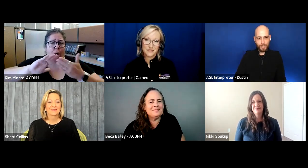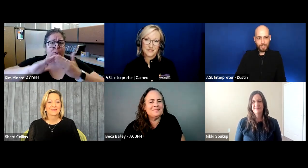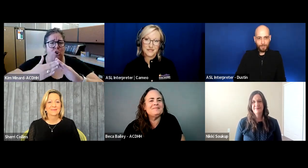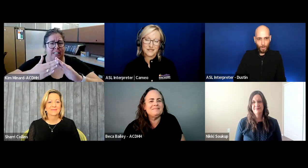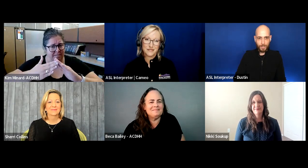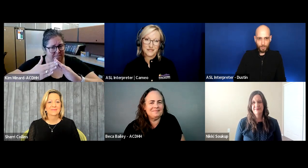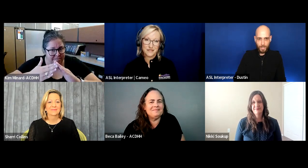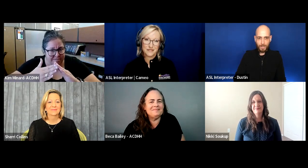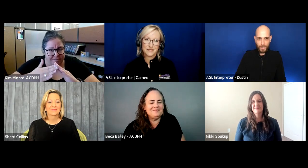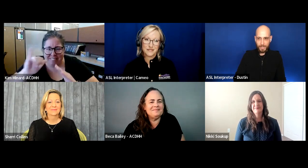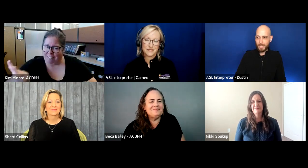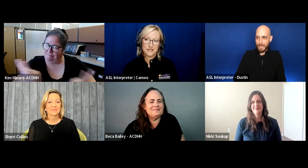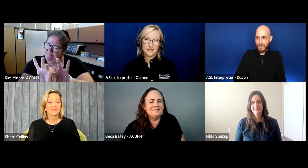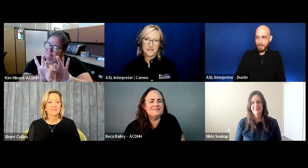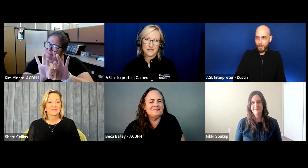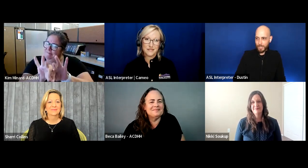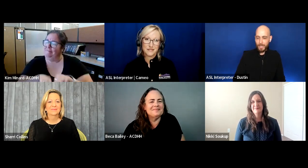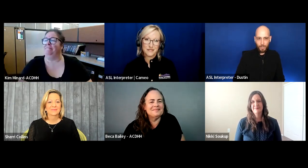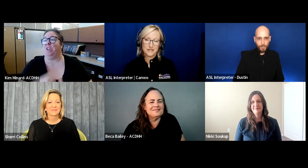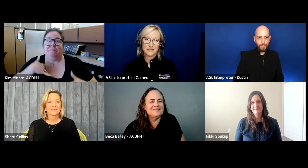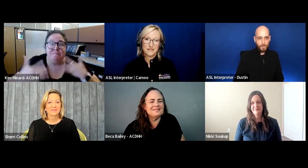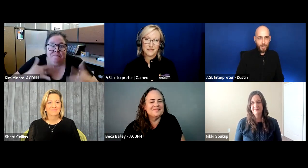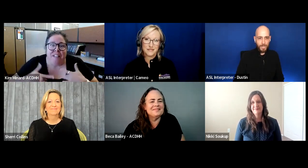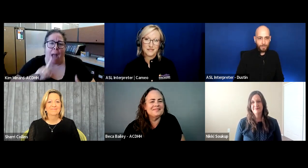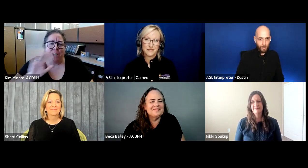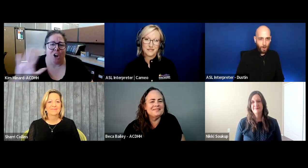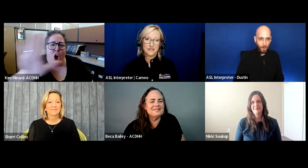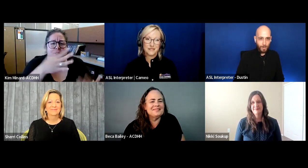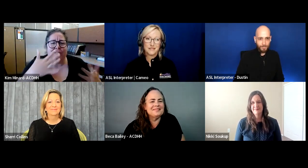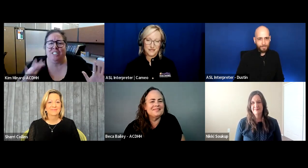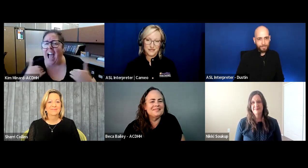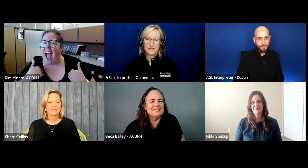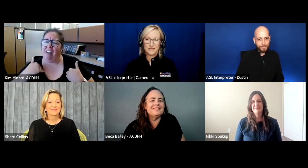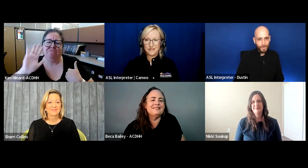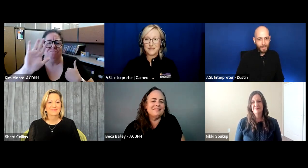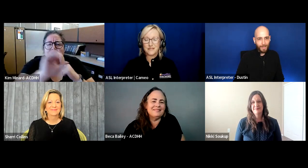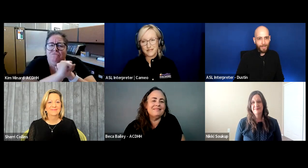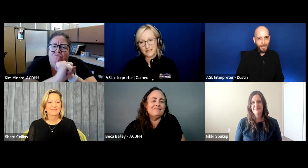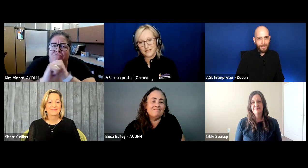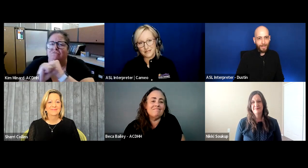this year's Deaf Awareness Week is Building Inclusive Communities for All.